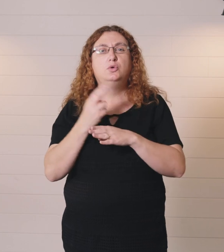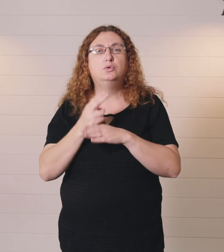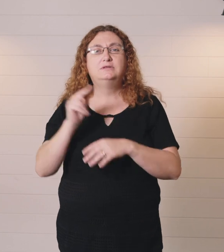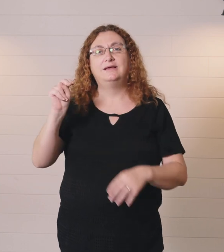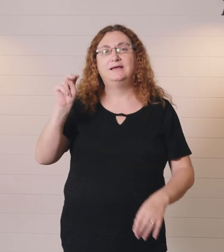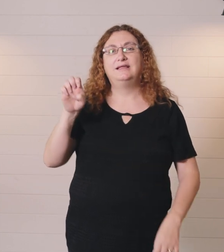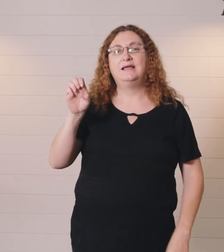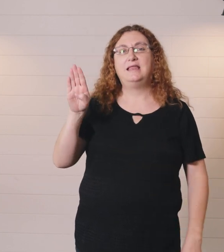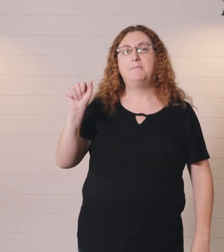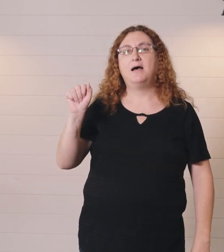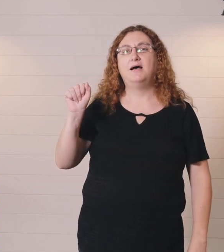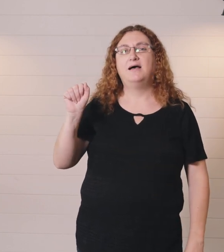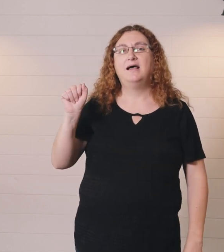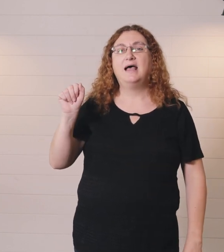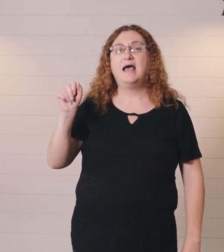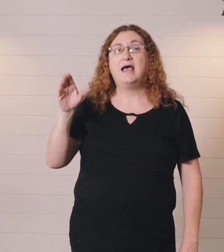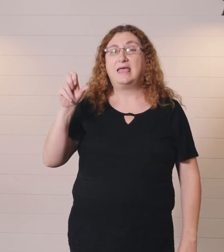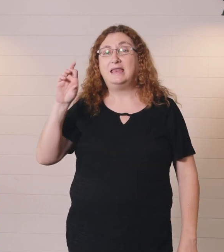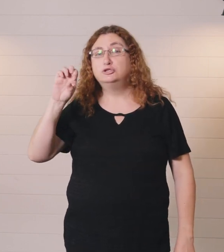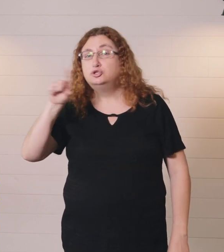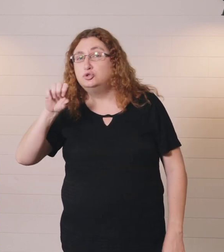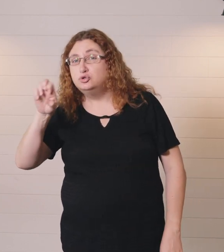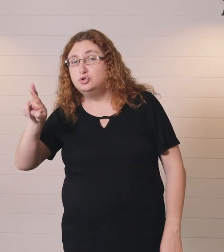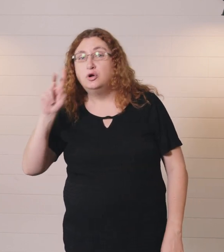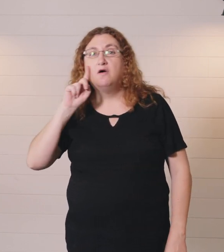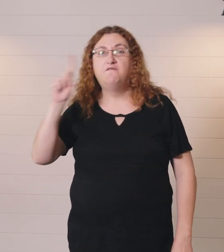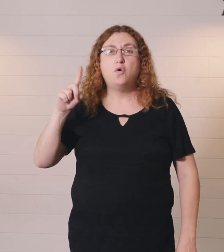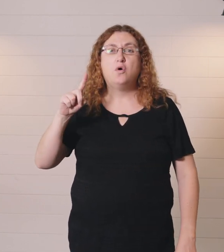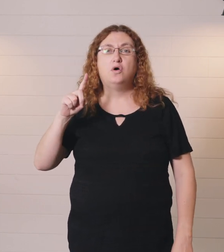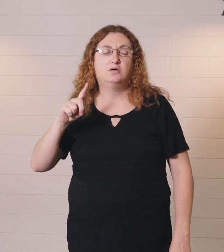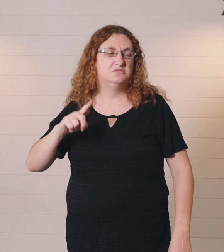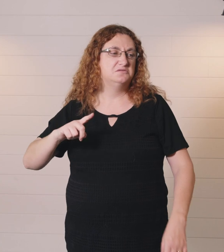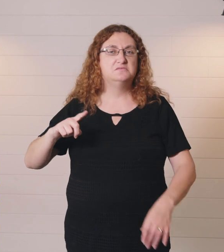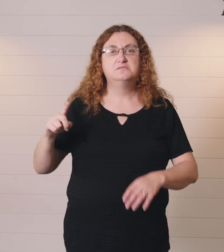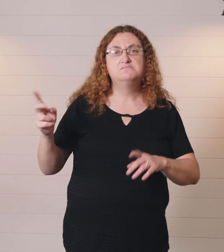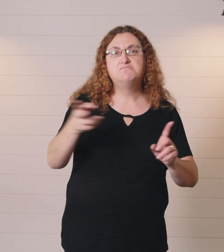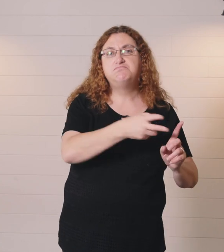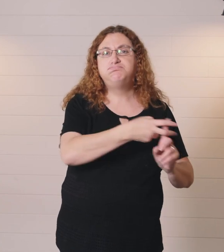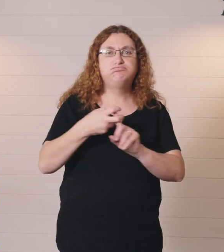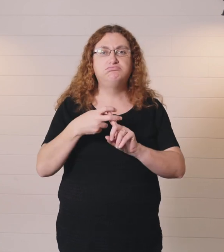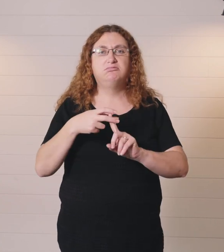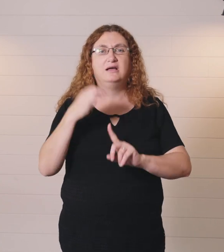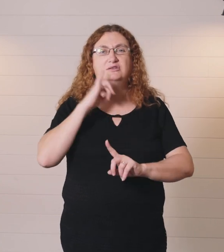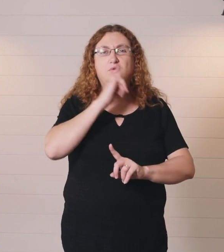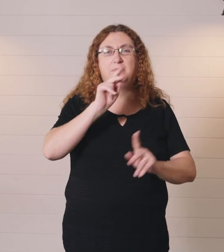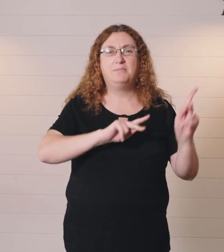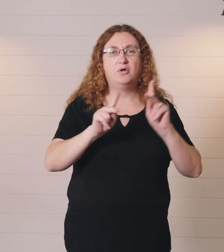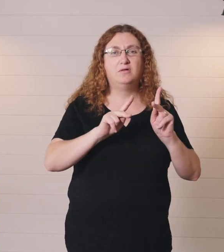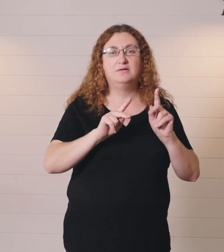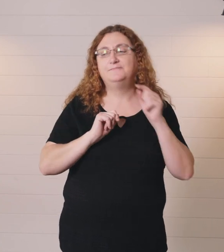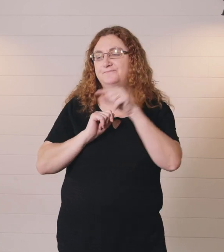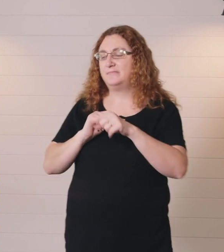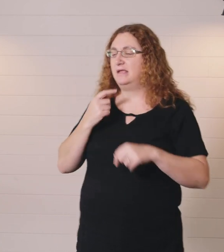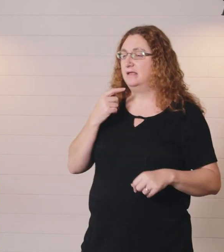to invade Israel and drag them 900 miles across the desert and plunk them down in Babylon. And then God said to